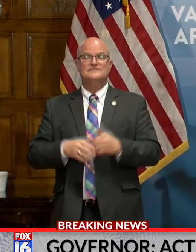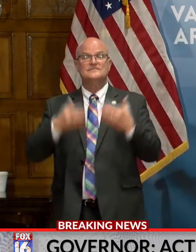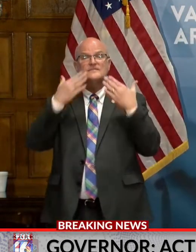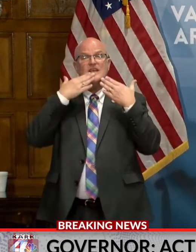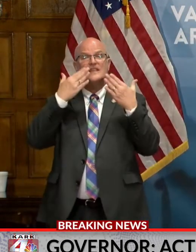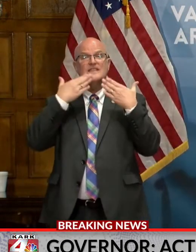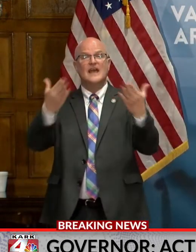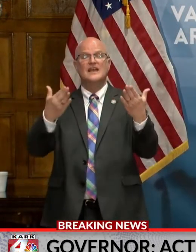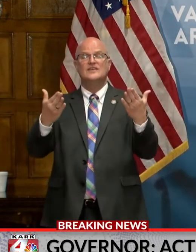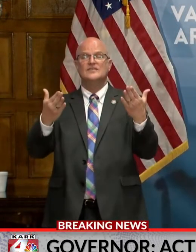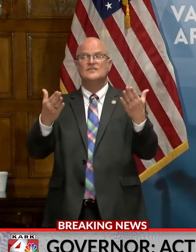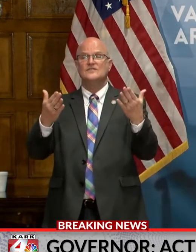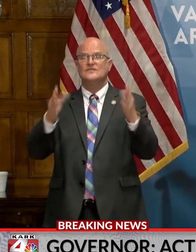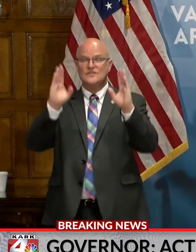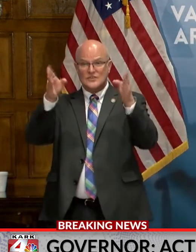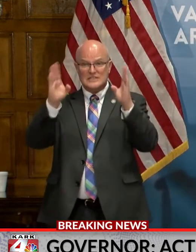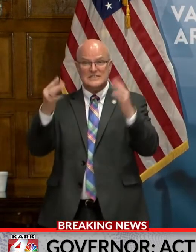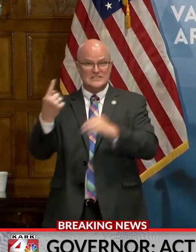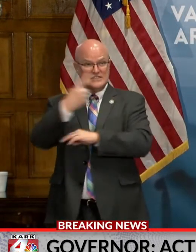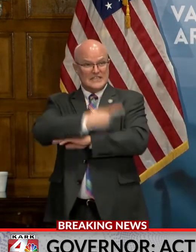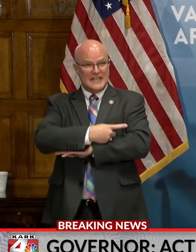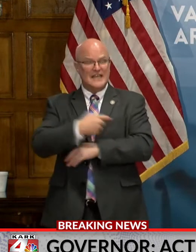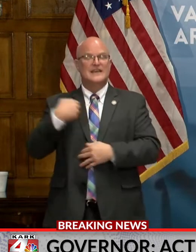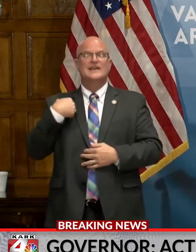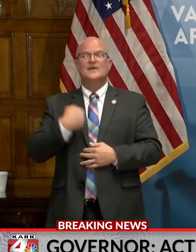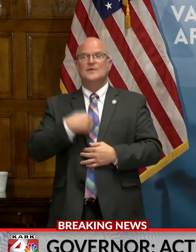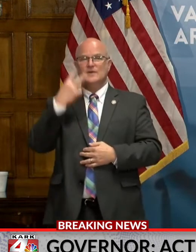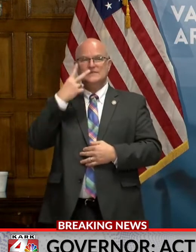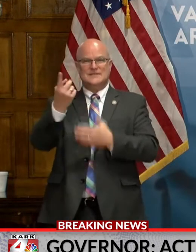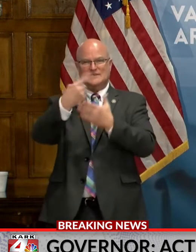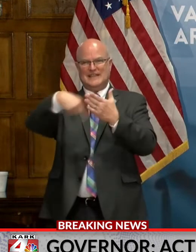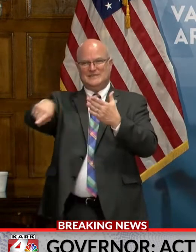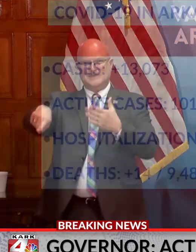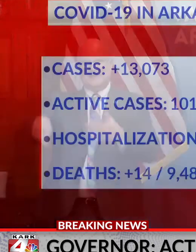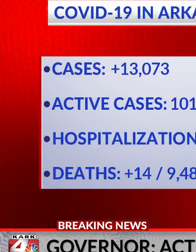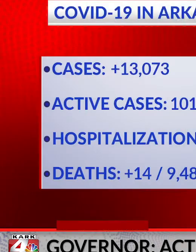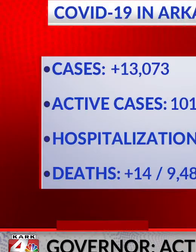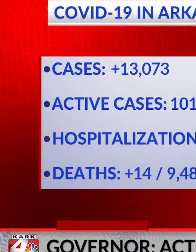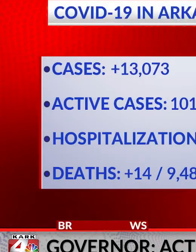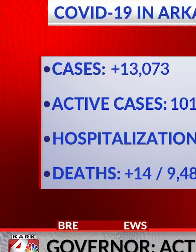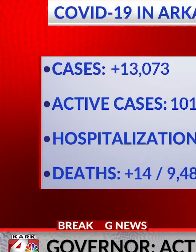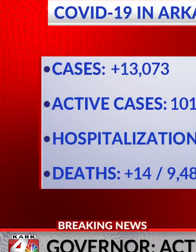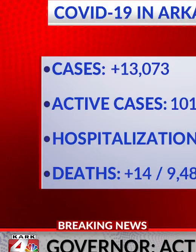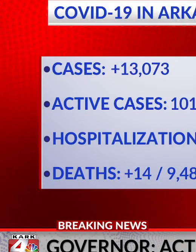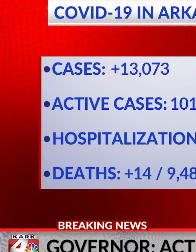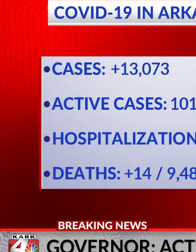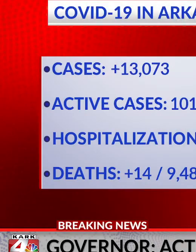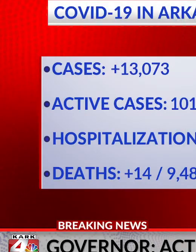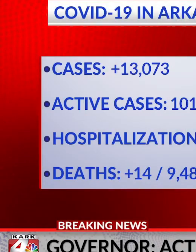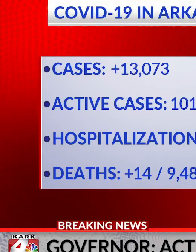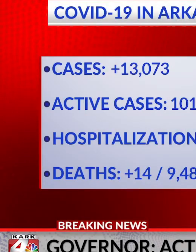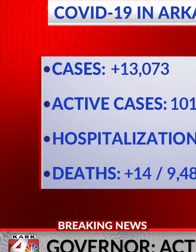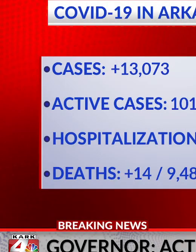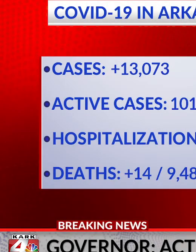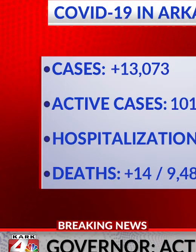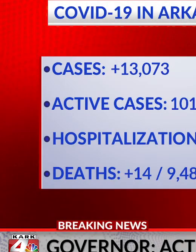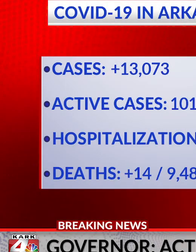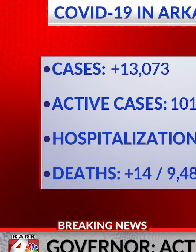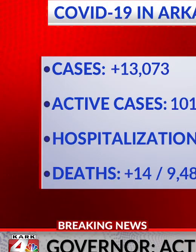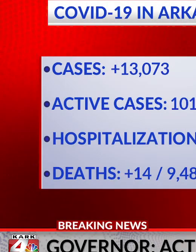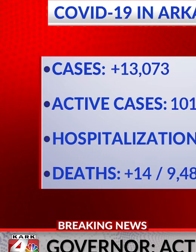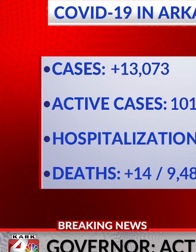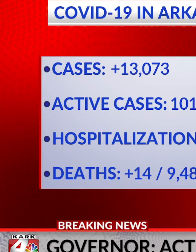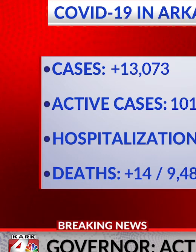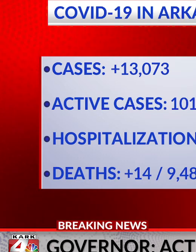Thank you for your attention today, and we will see you next week. There's Governor Asa Hutchinson delivering a